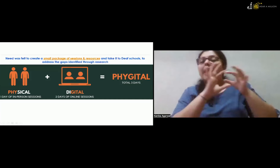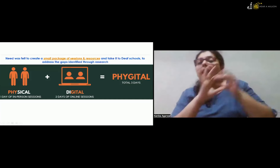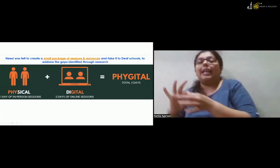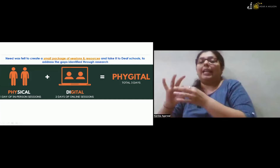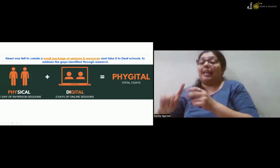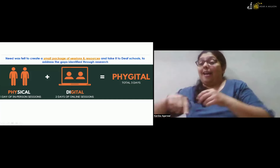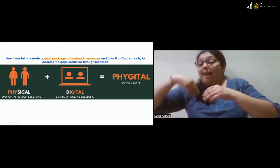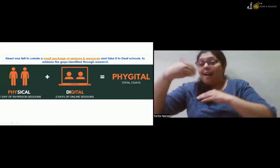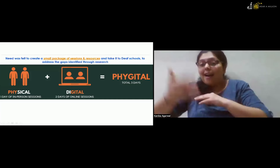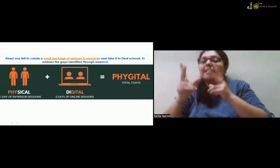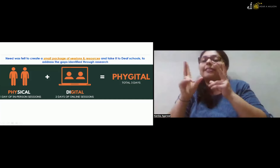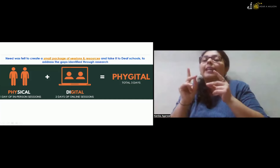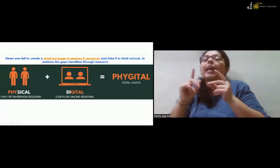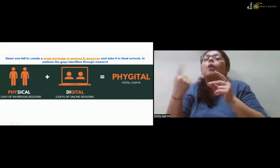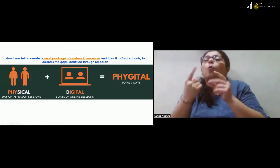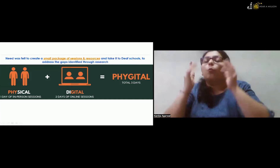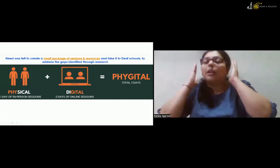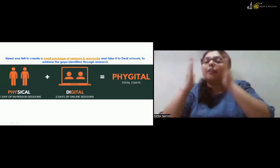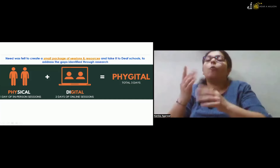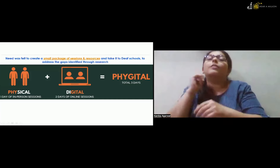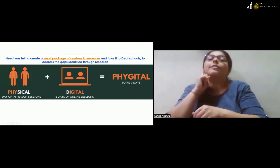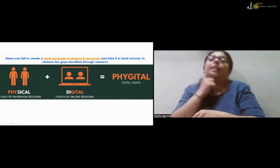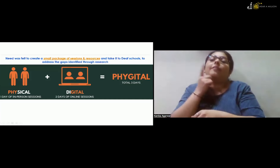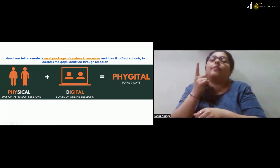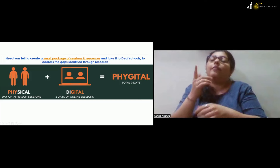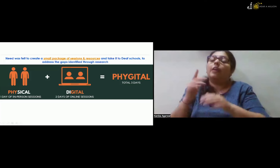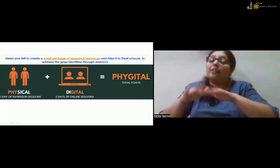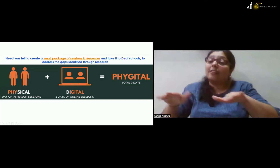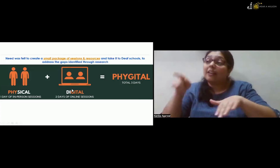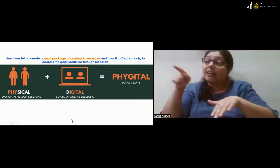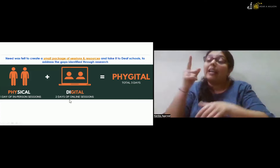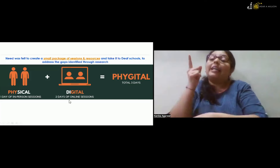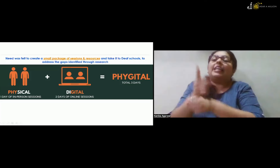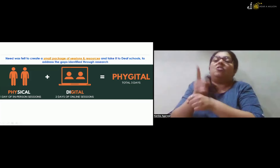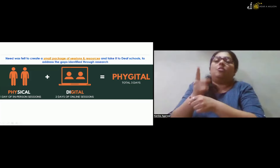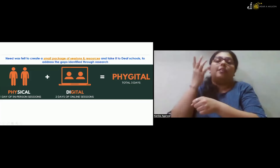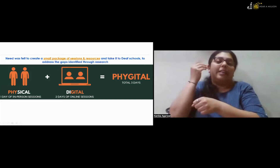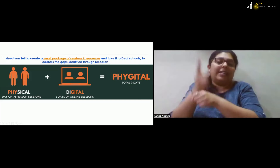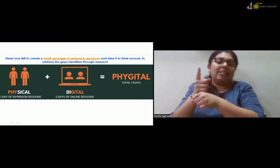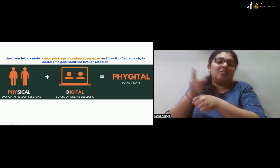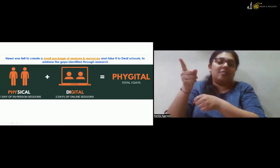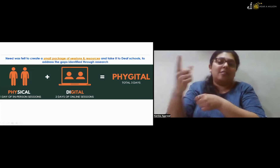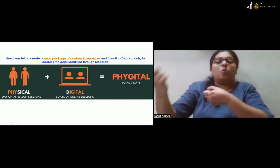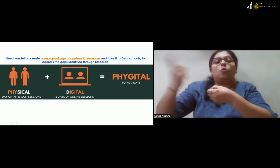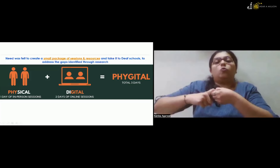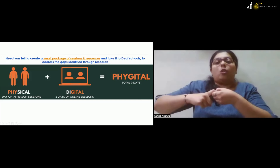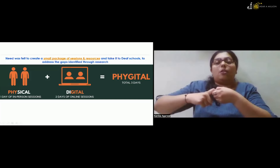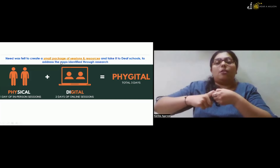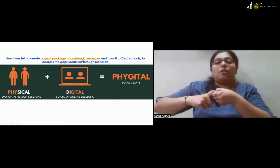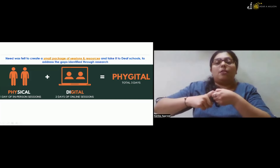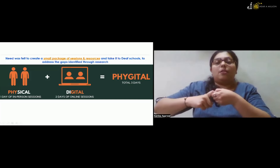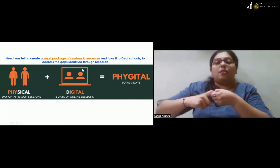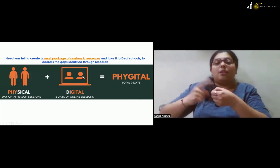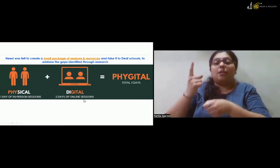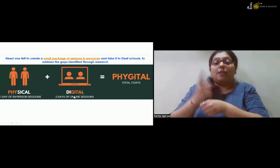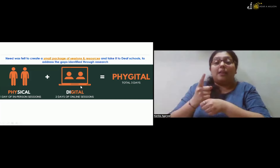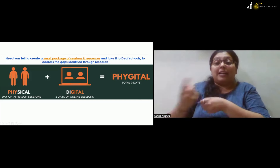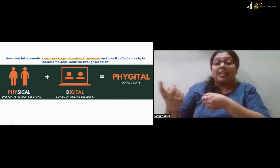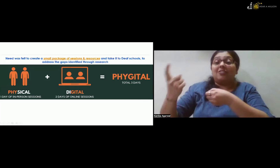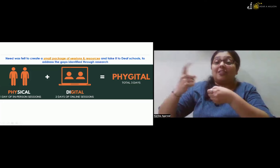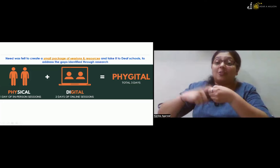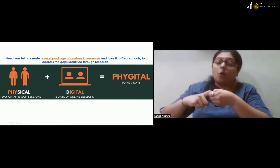teachers and the other day for parents. But the physical workshop, all teachers and parents had to come. And